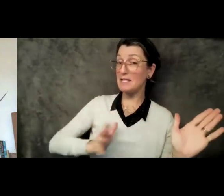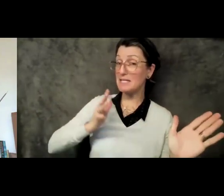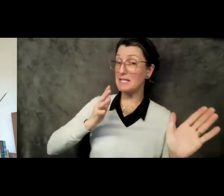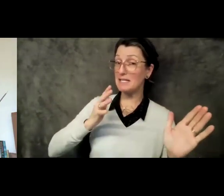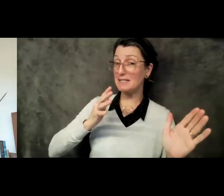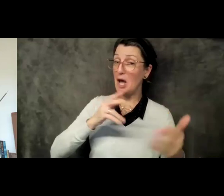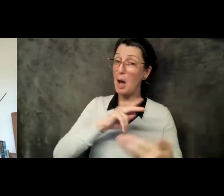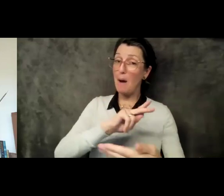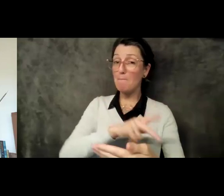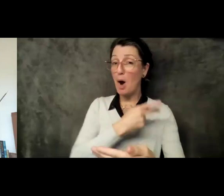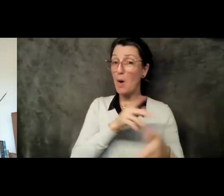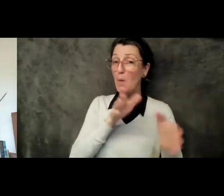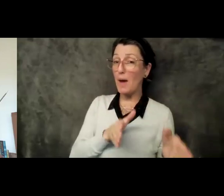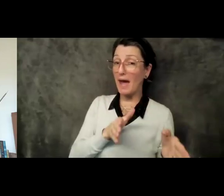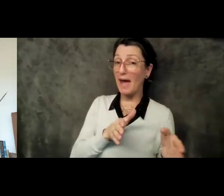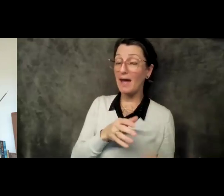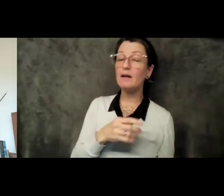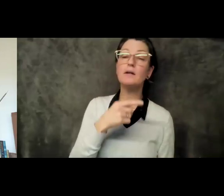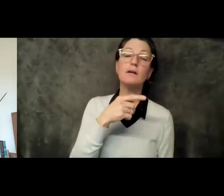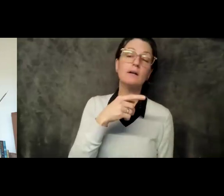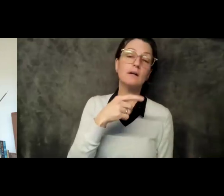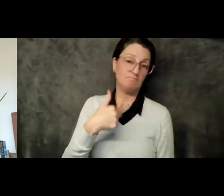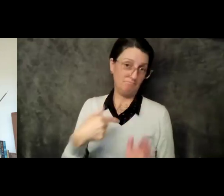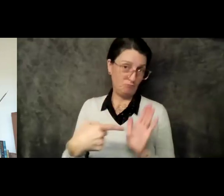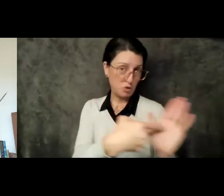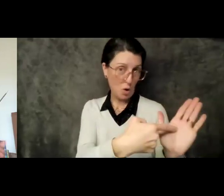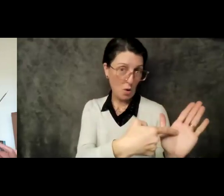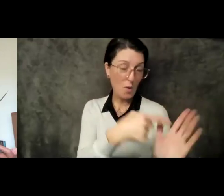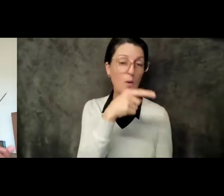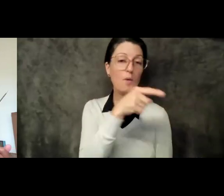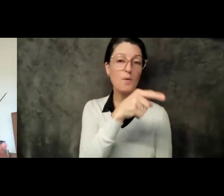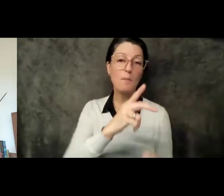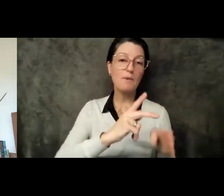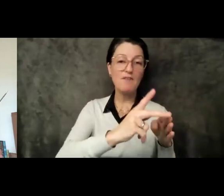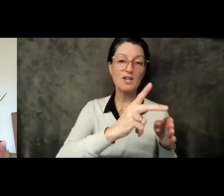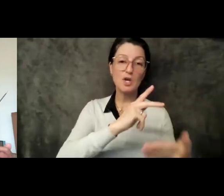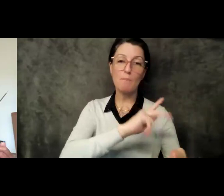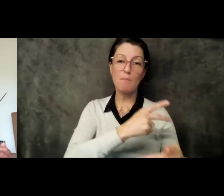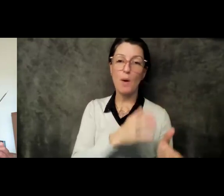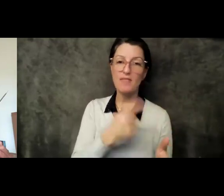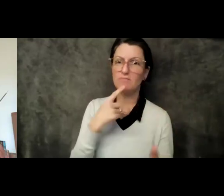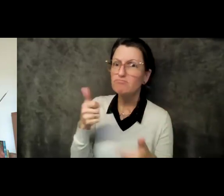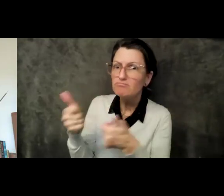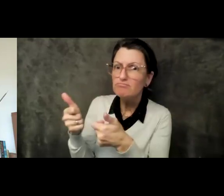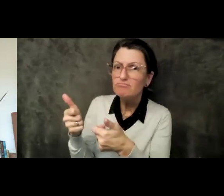good poems. So they encouraged me to go to this poetry retreat. It was a creative writing